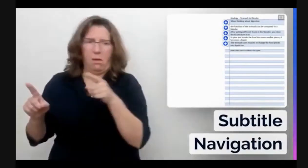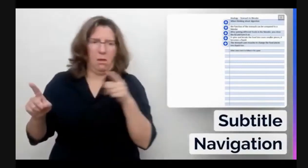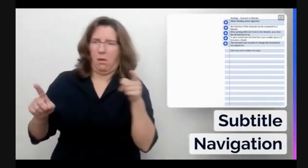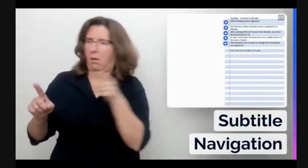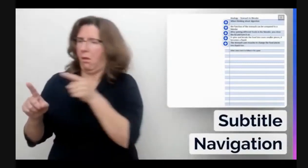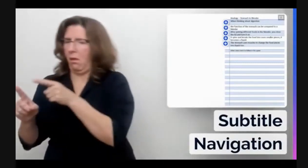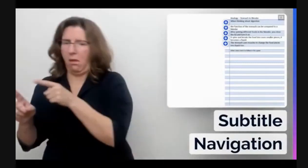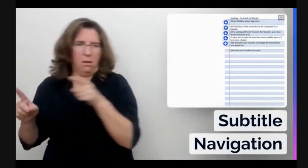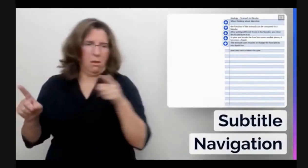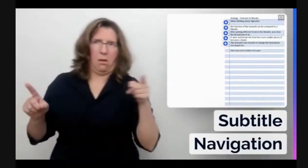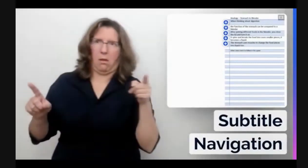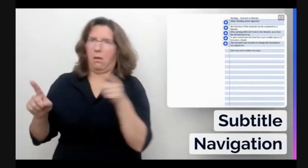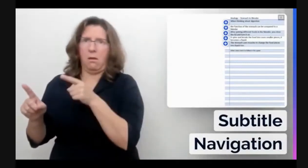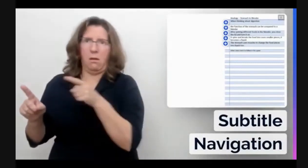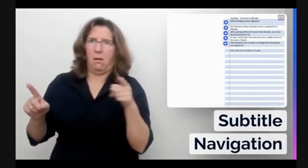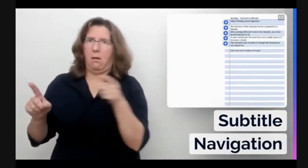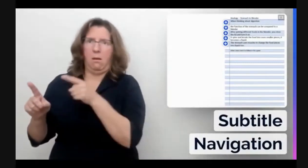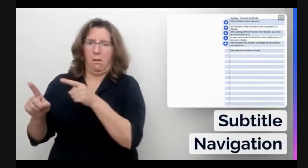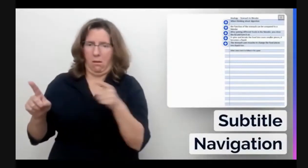section,